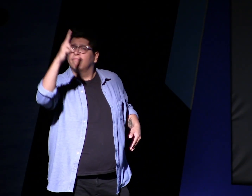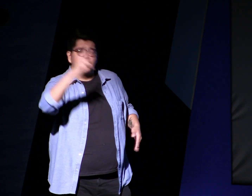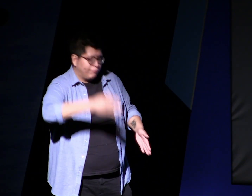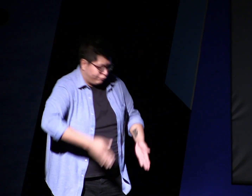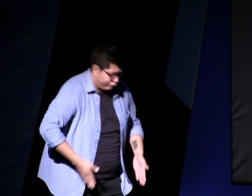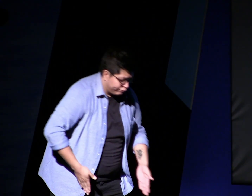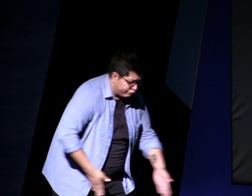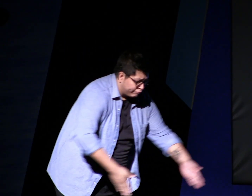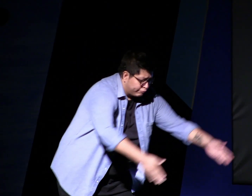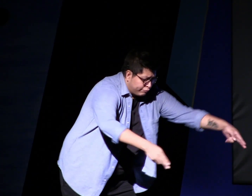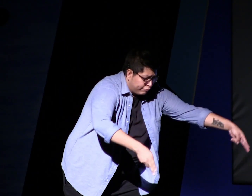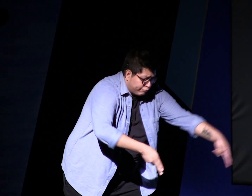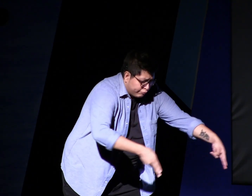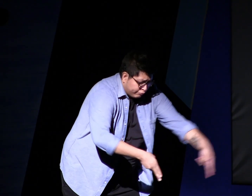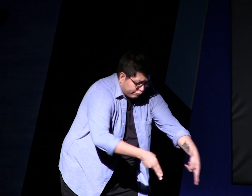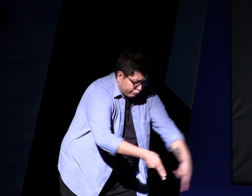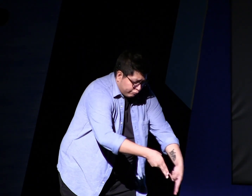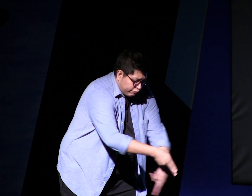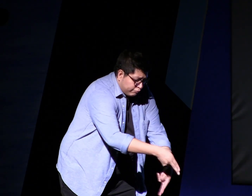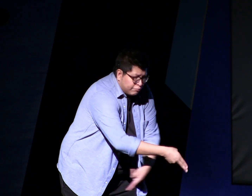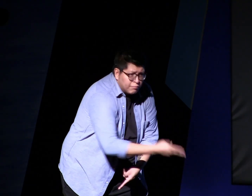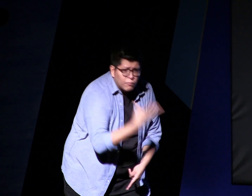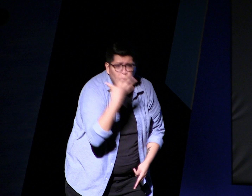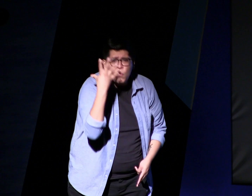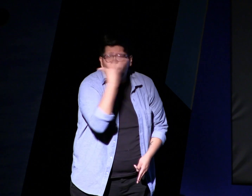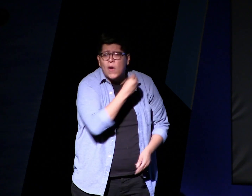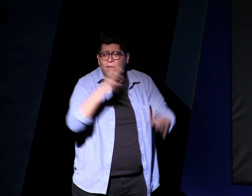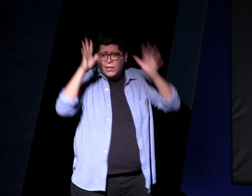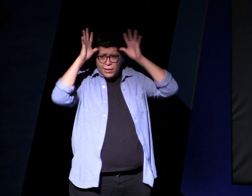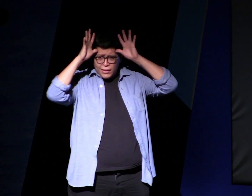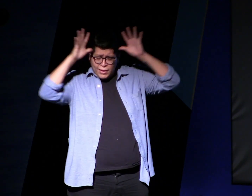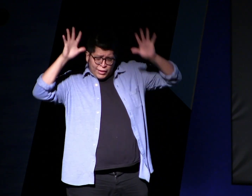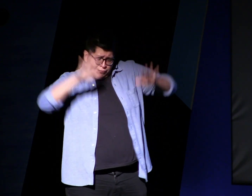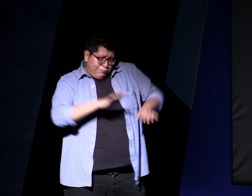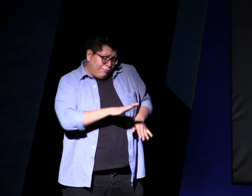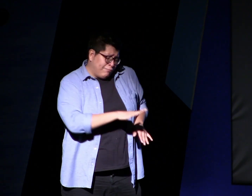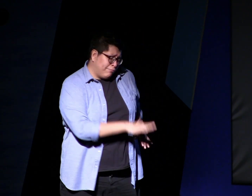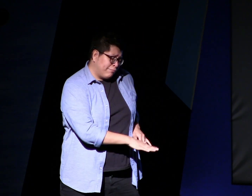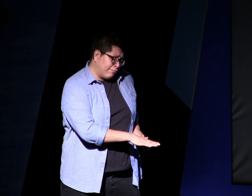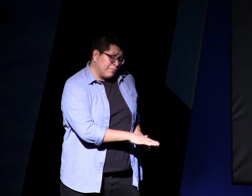There's another place that John is honored. As you can see, it is a crosswalk, and it's a painting of a